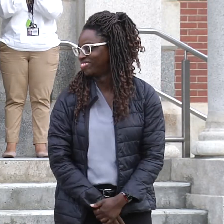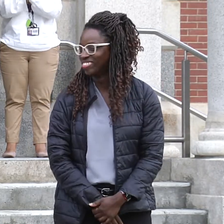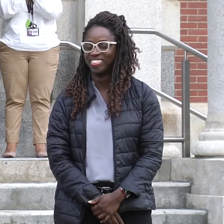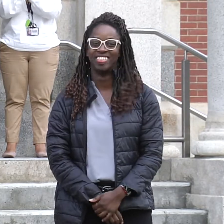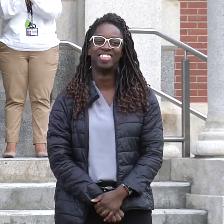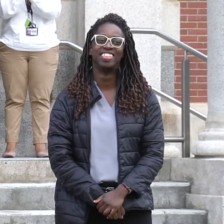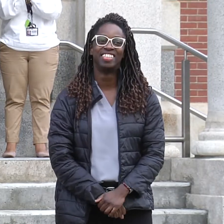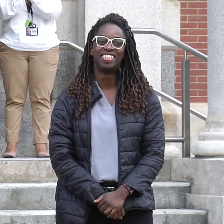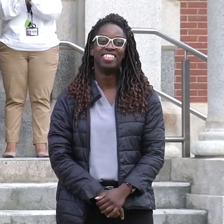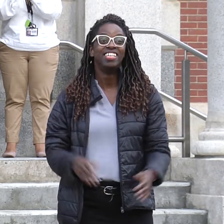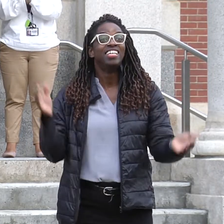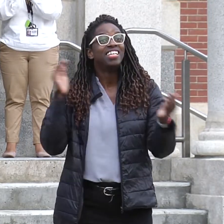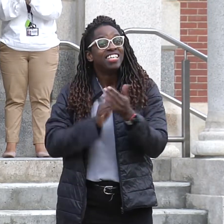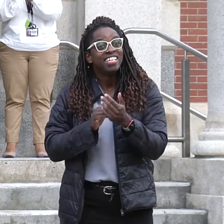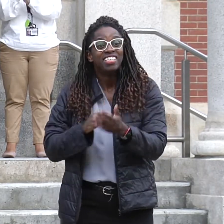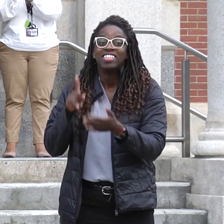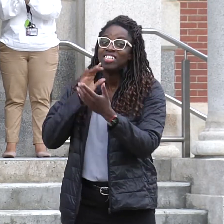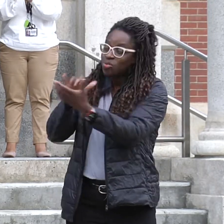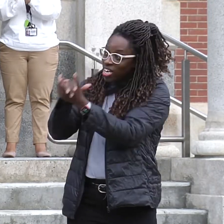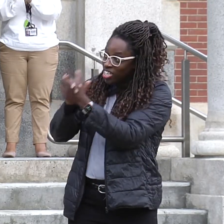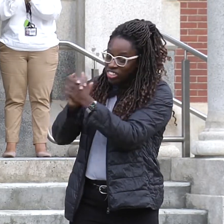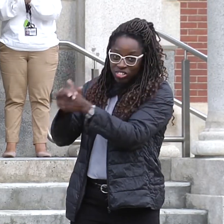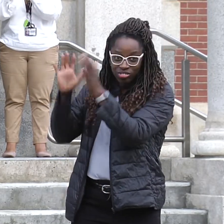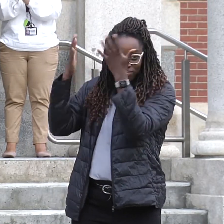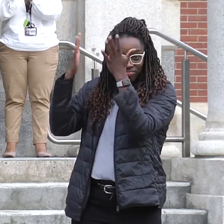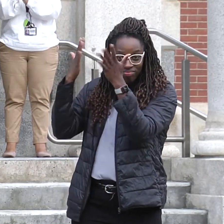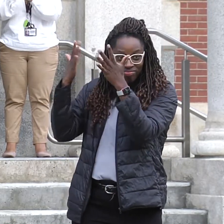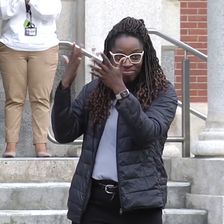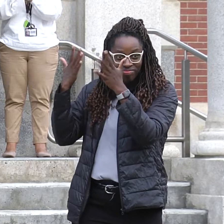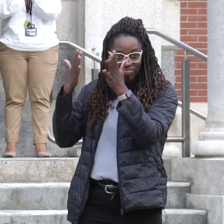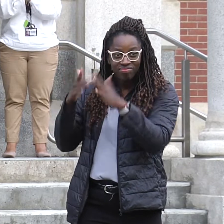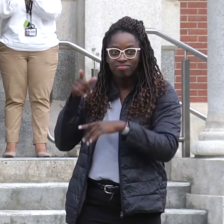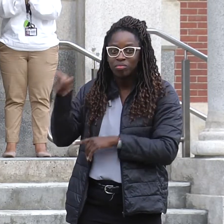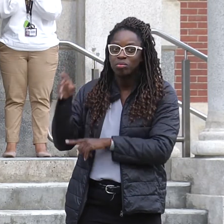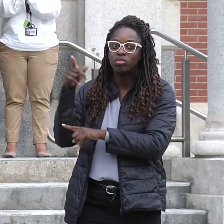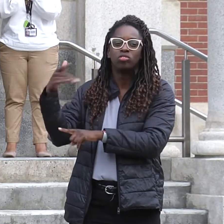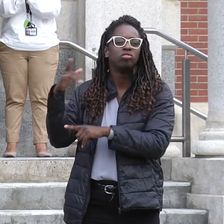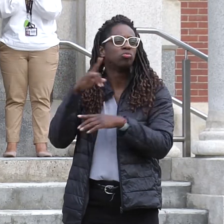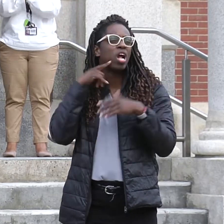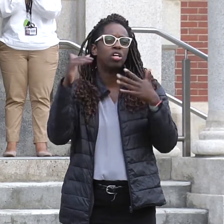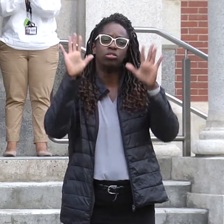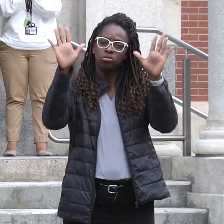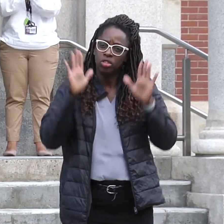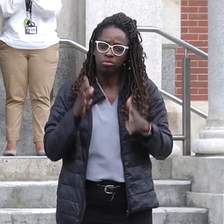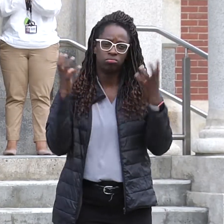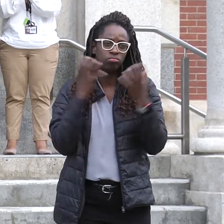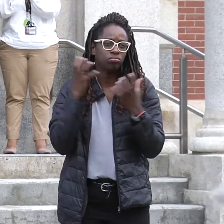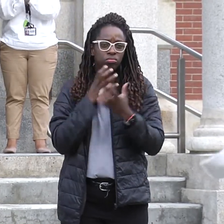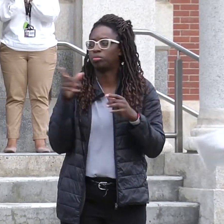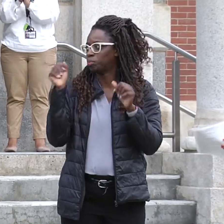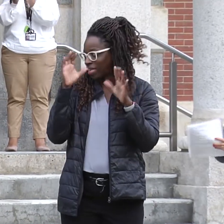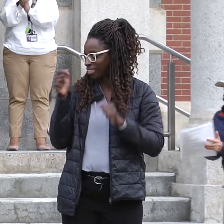Once again, congratulations, you rock and you amaze me. Thank you.